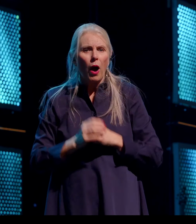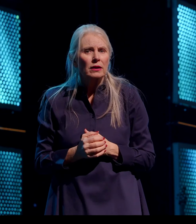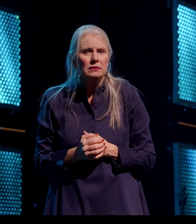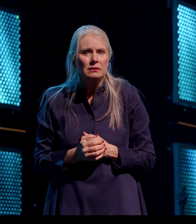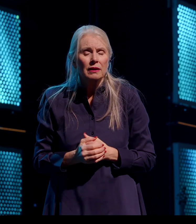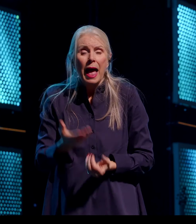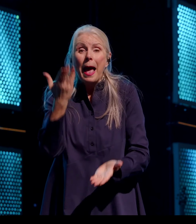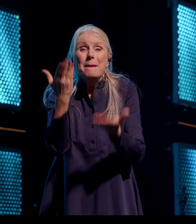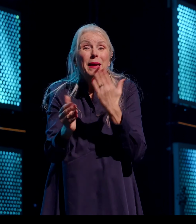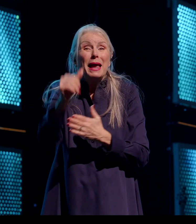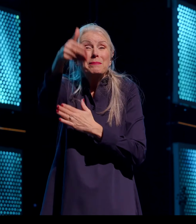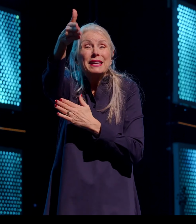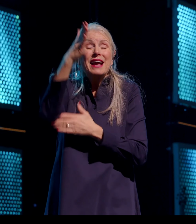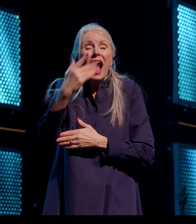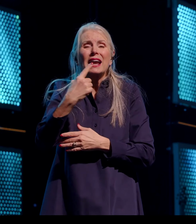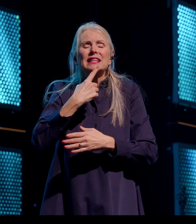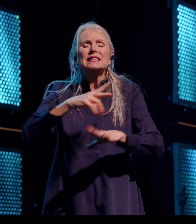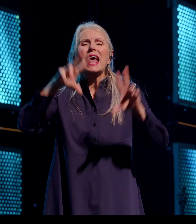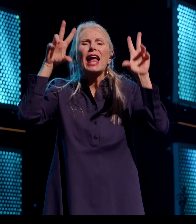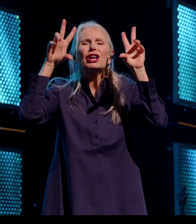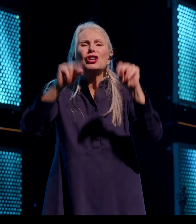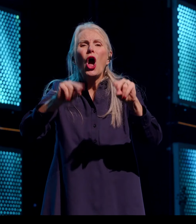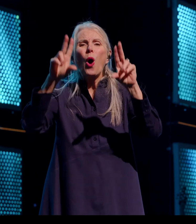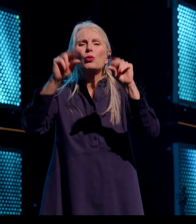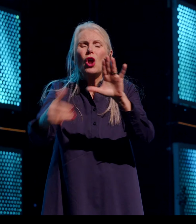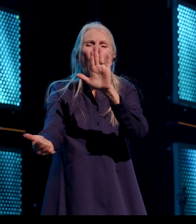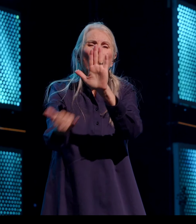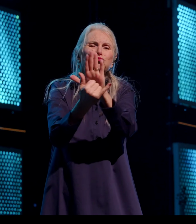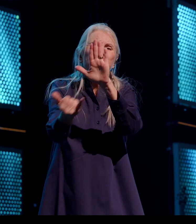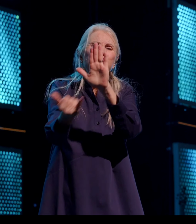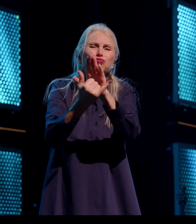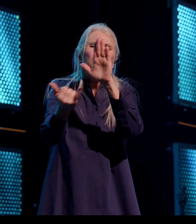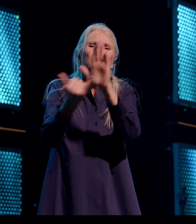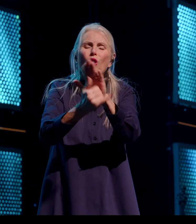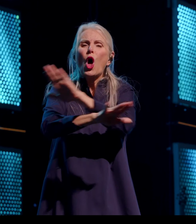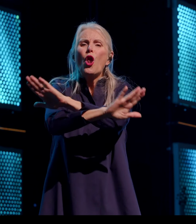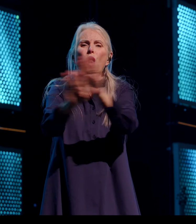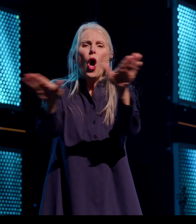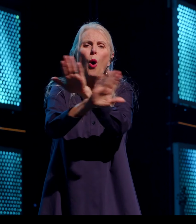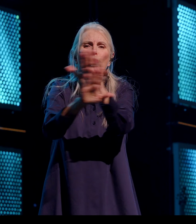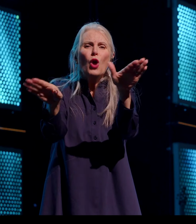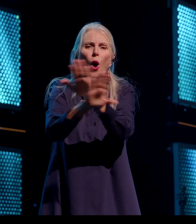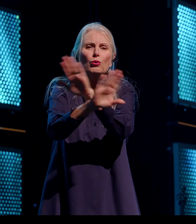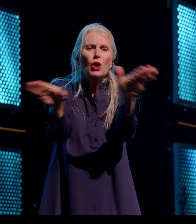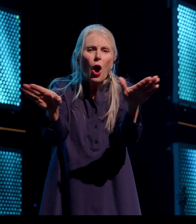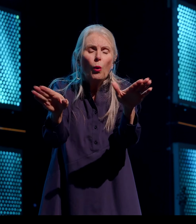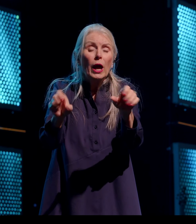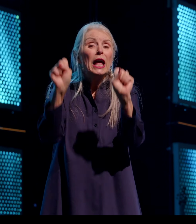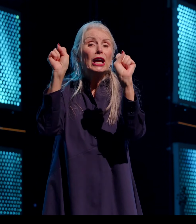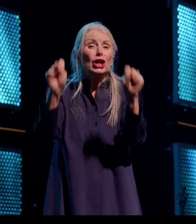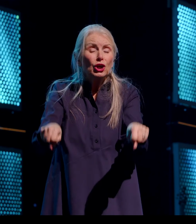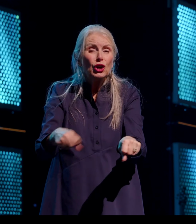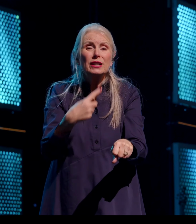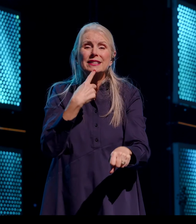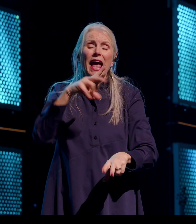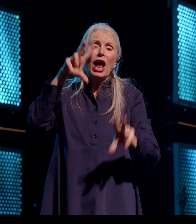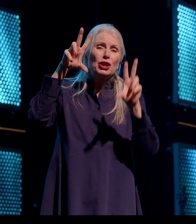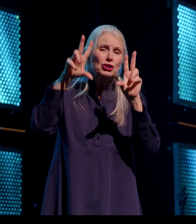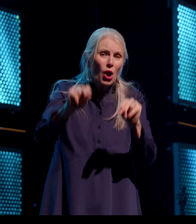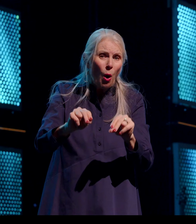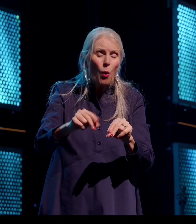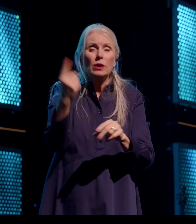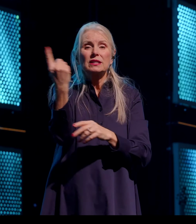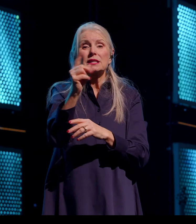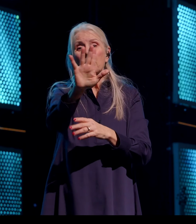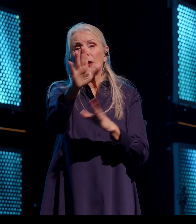could be forbidding something that you want to happen. He could be forbidding something that you're